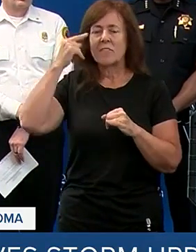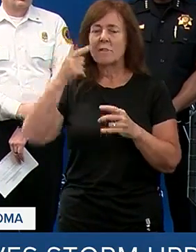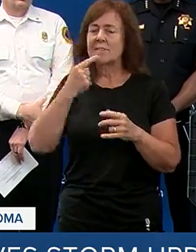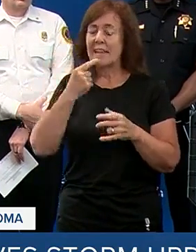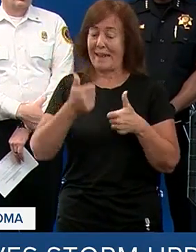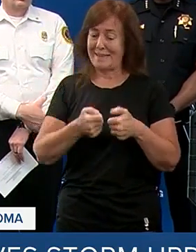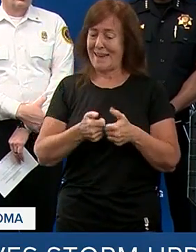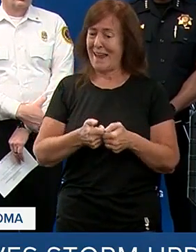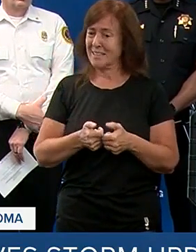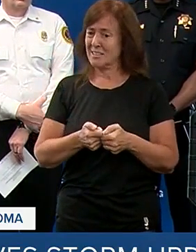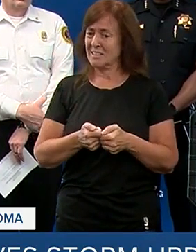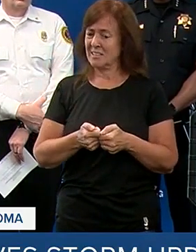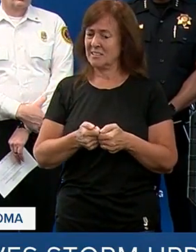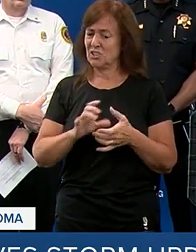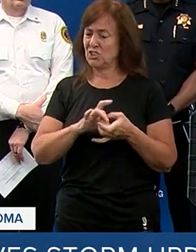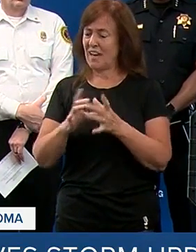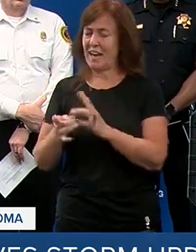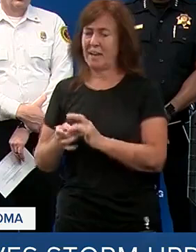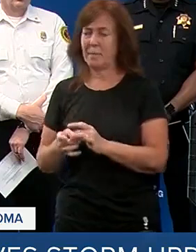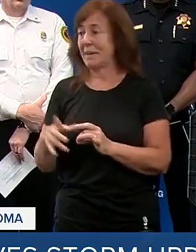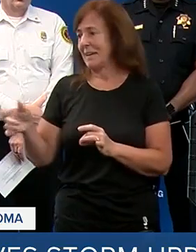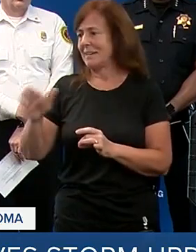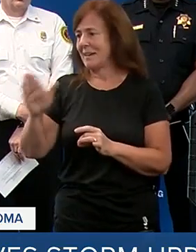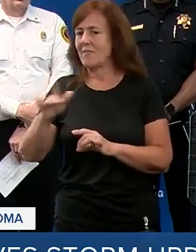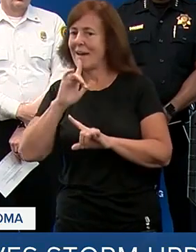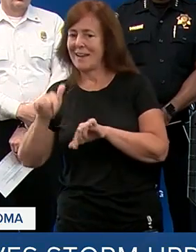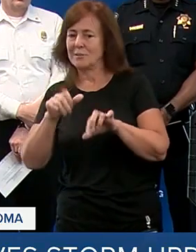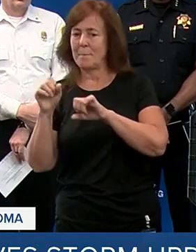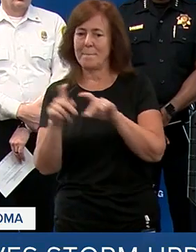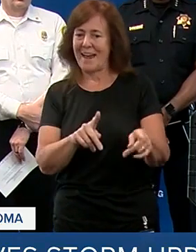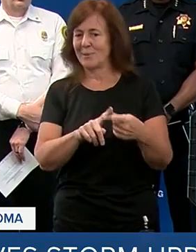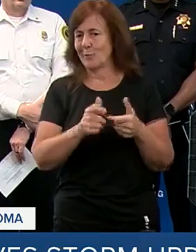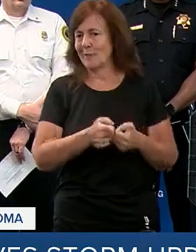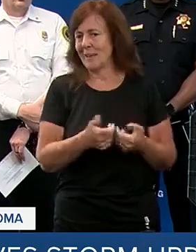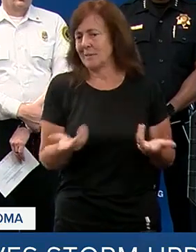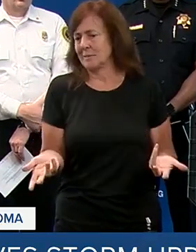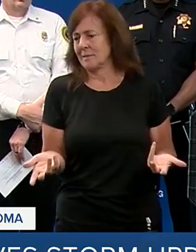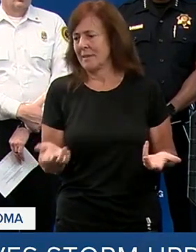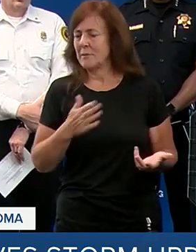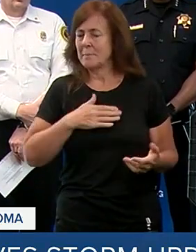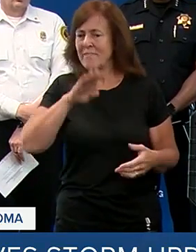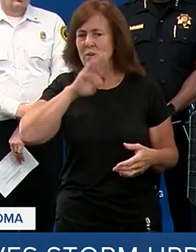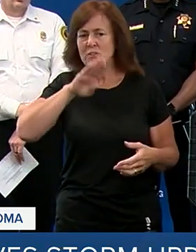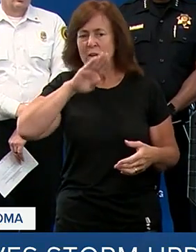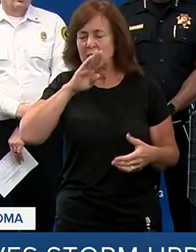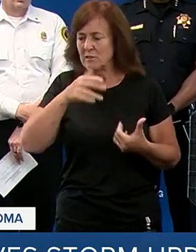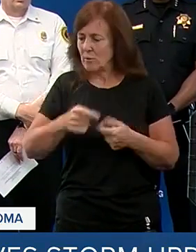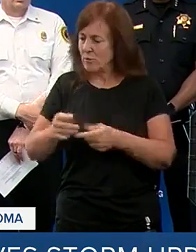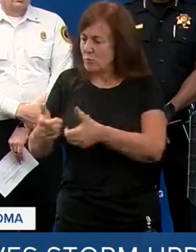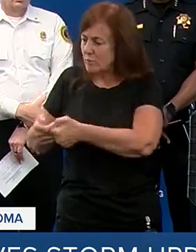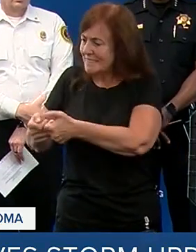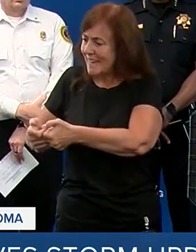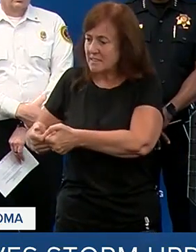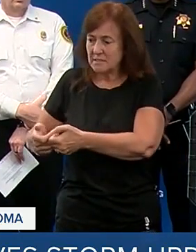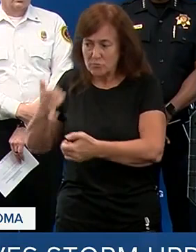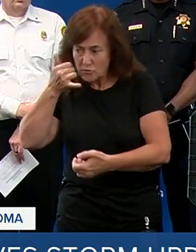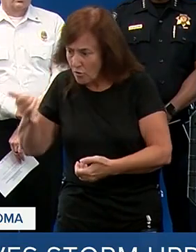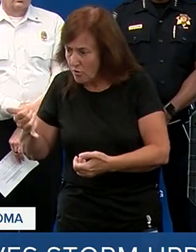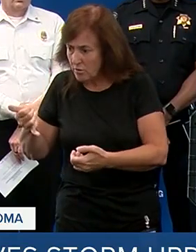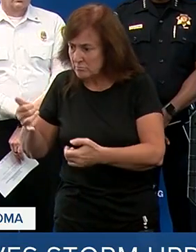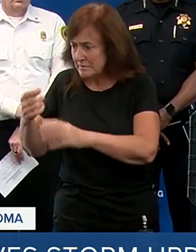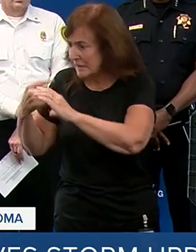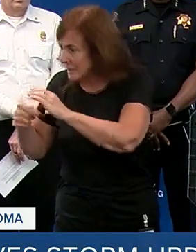text chain that we were on, but he never replied to any of the texts in that. That was part of my frustration. I was trying to reach him any way I could and